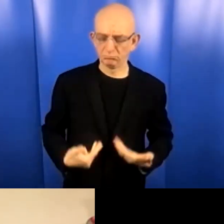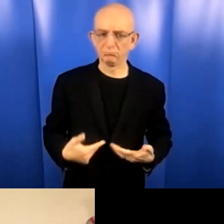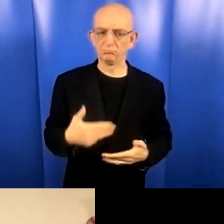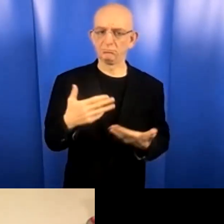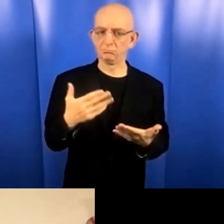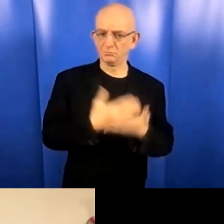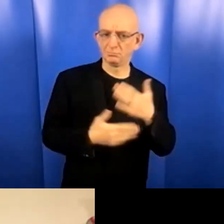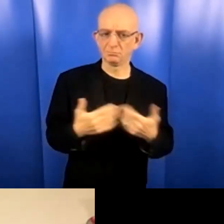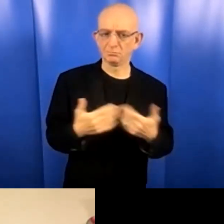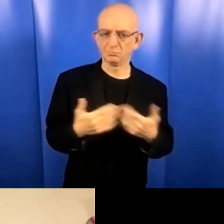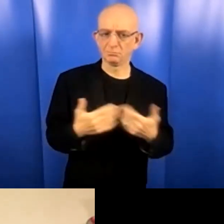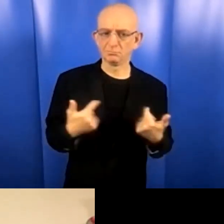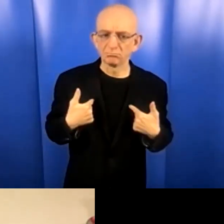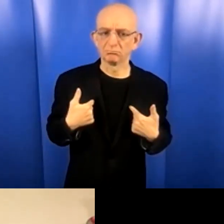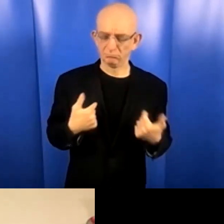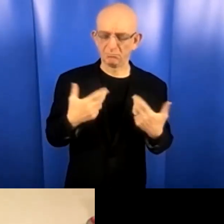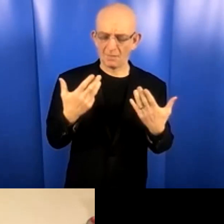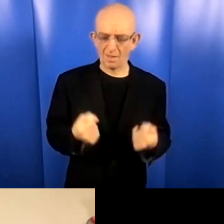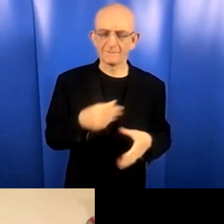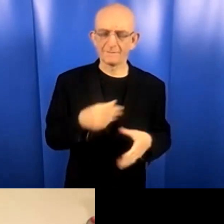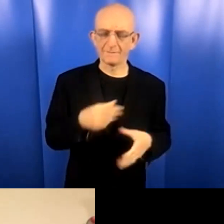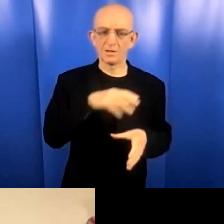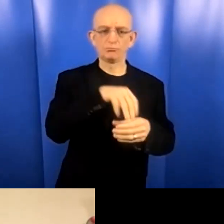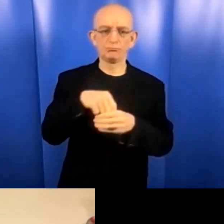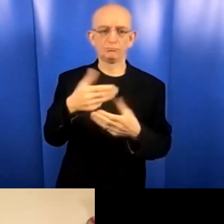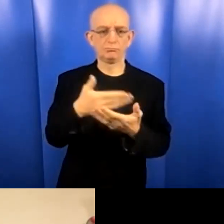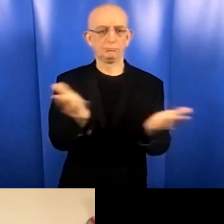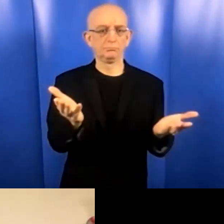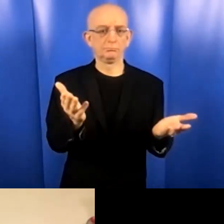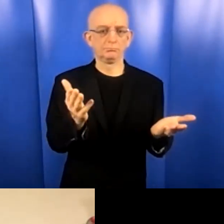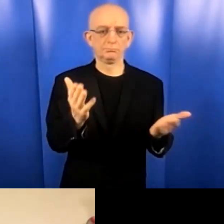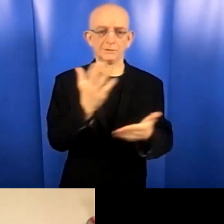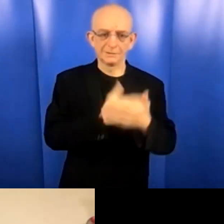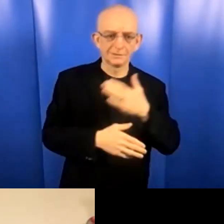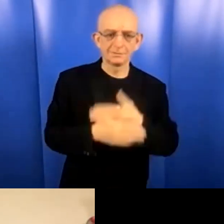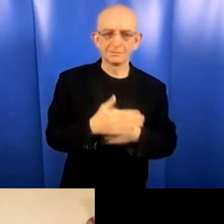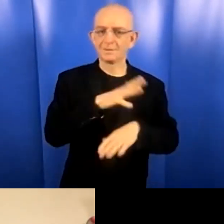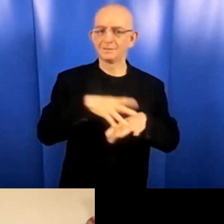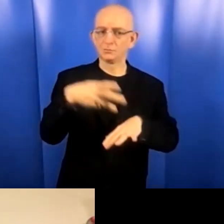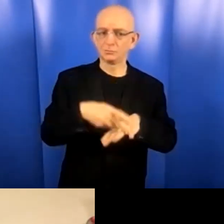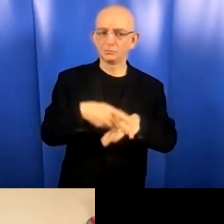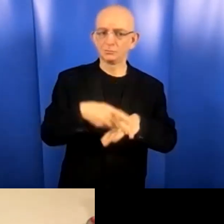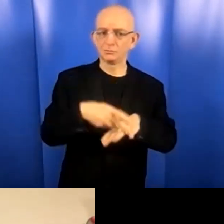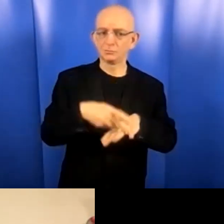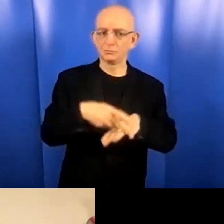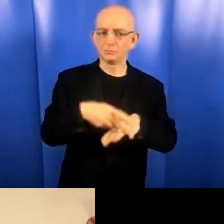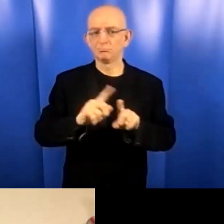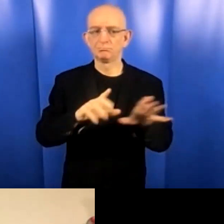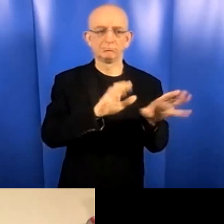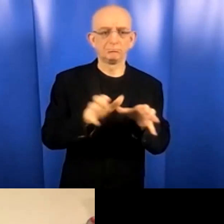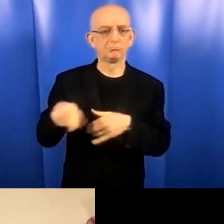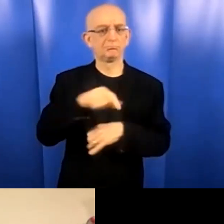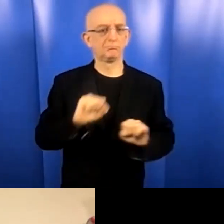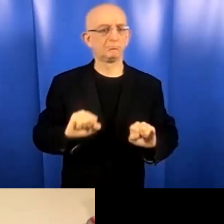opened the avenues for us that today we are not able to only highlight ourselves as a vulnerable group,